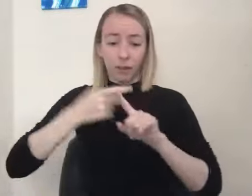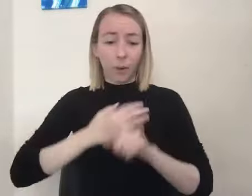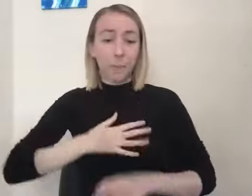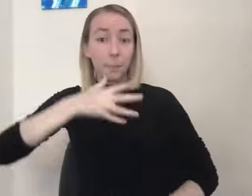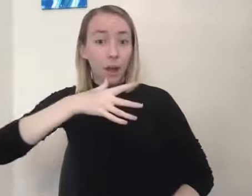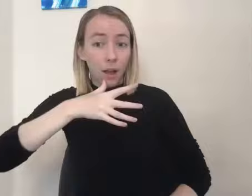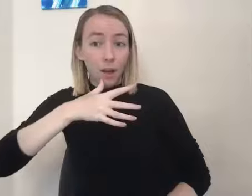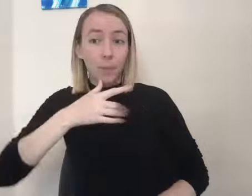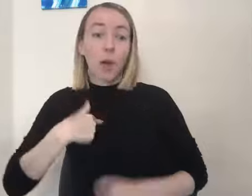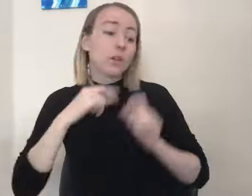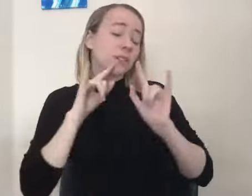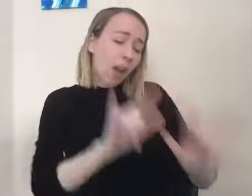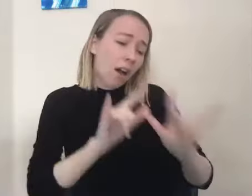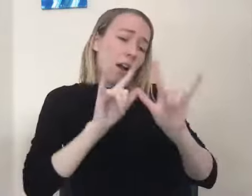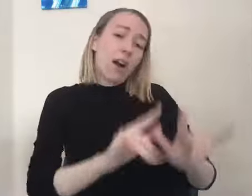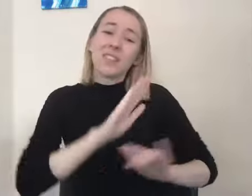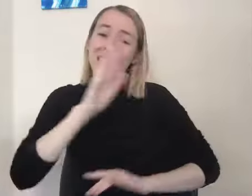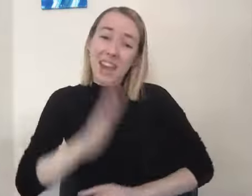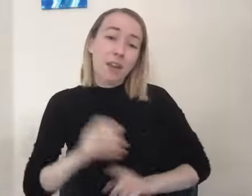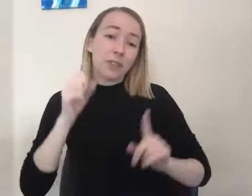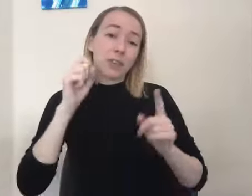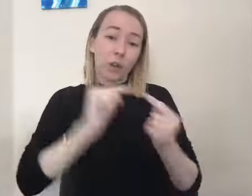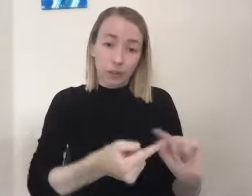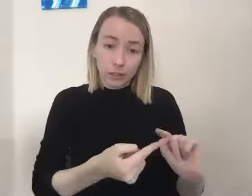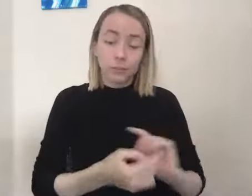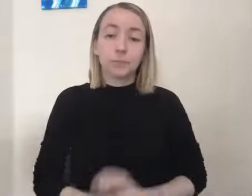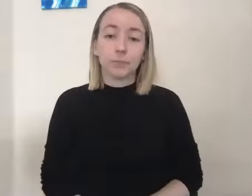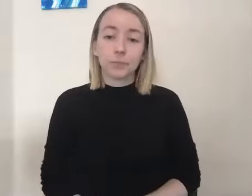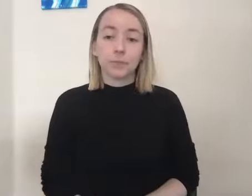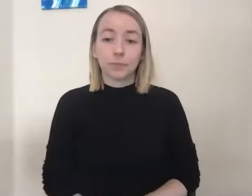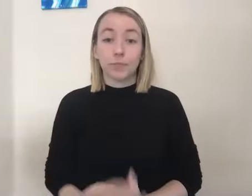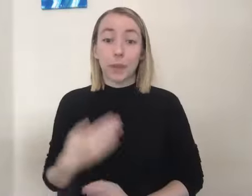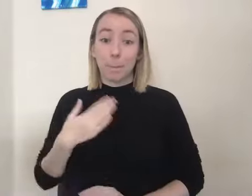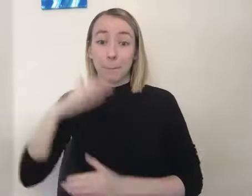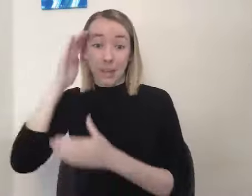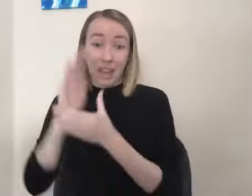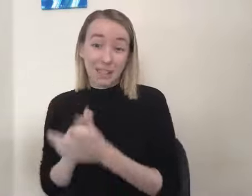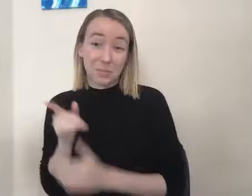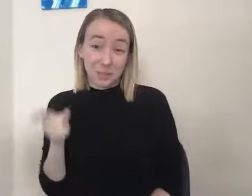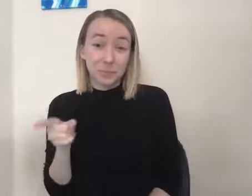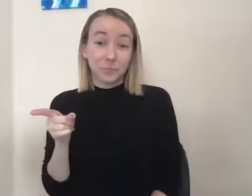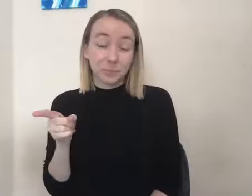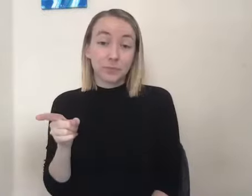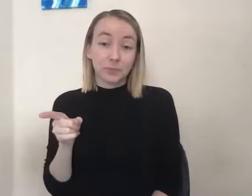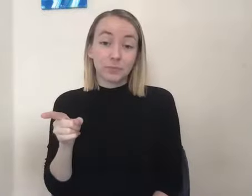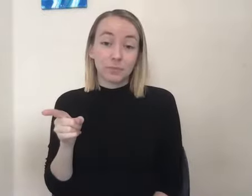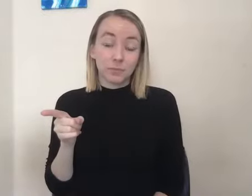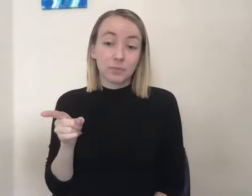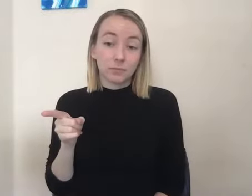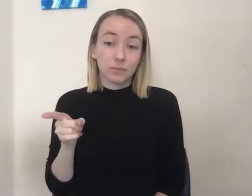attitude in my life at that point was going to be, I'm going to bring these boys up different from how my mother treated me. I'm going to love them. I'll